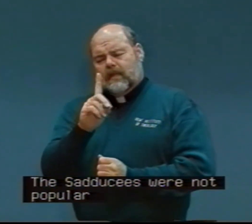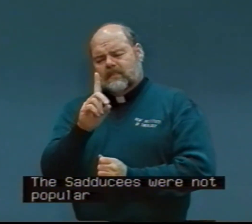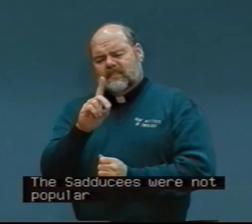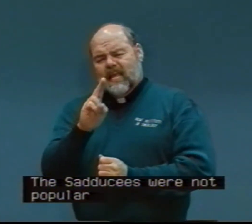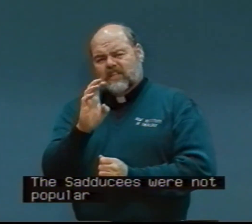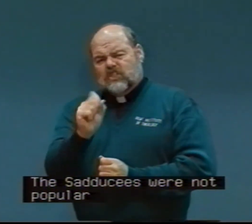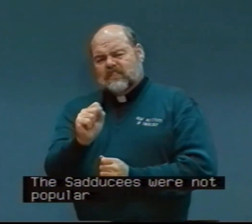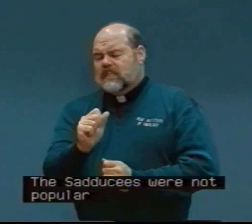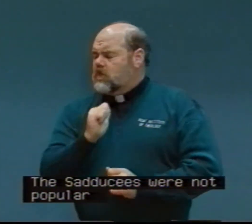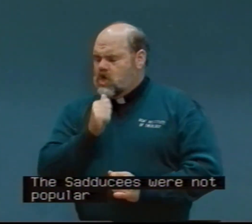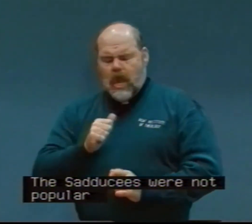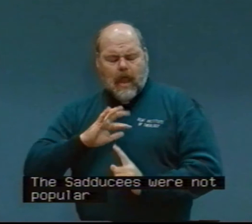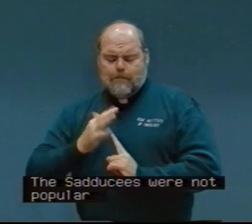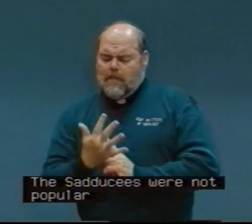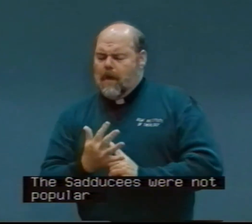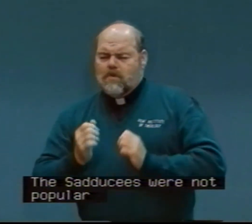The Sadducees were not popular